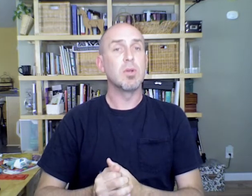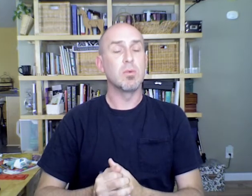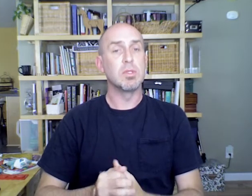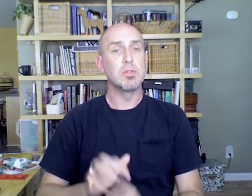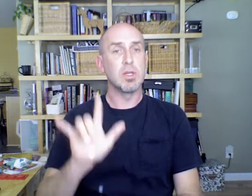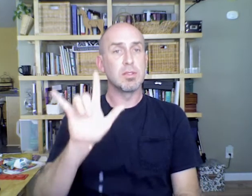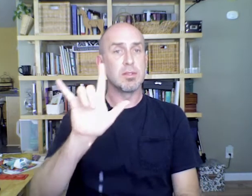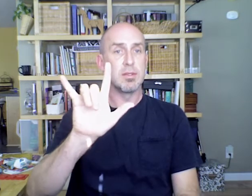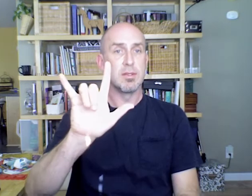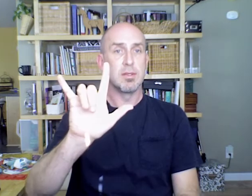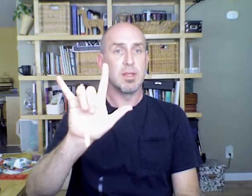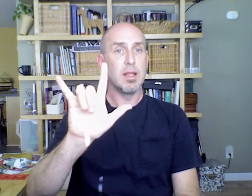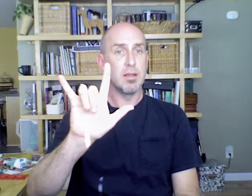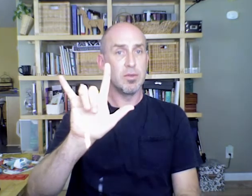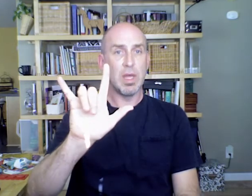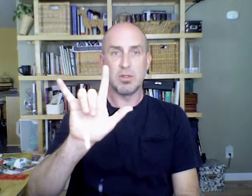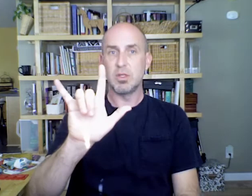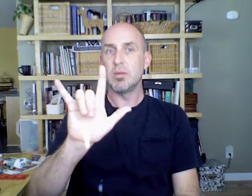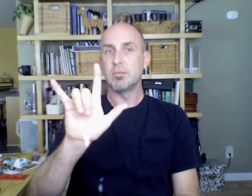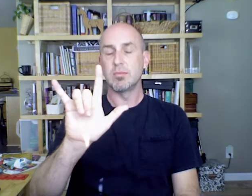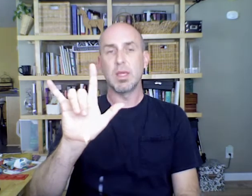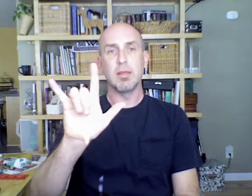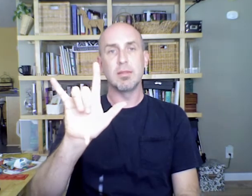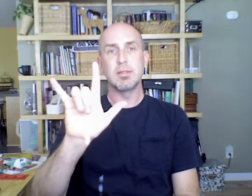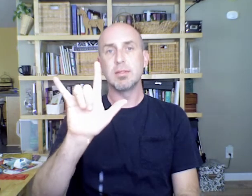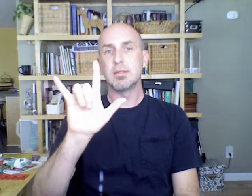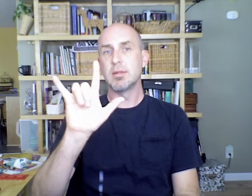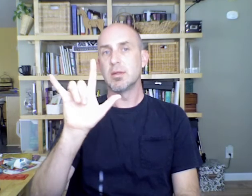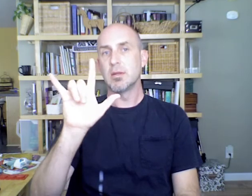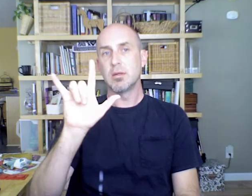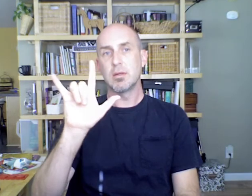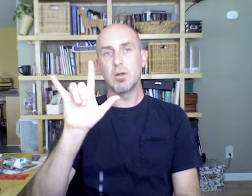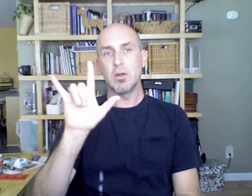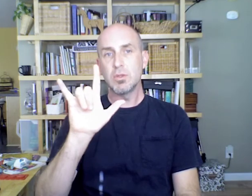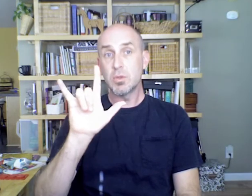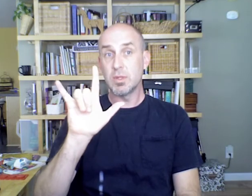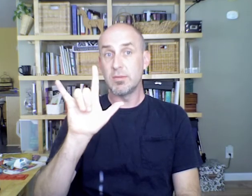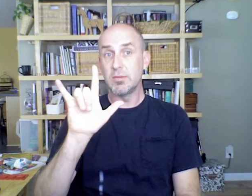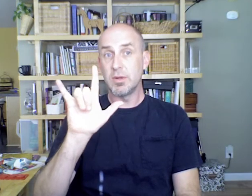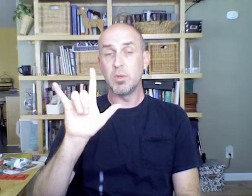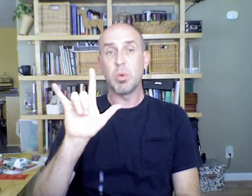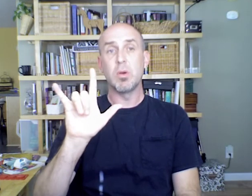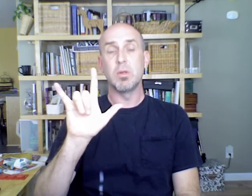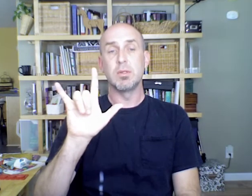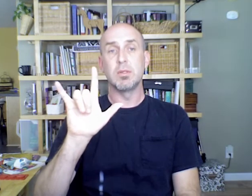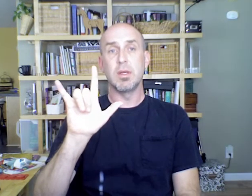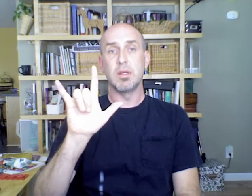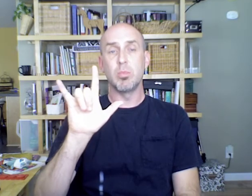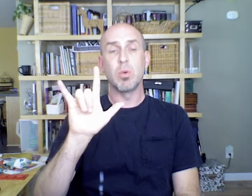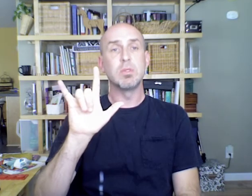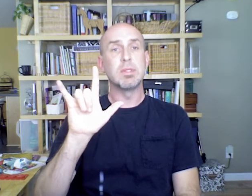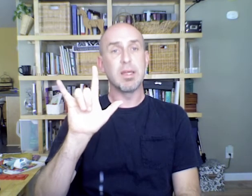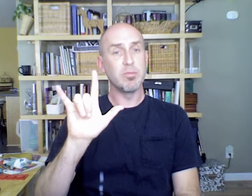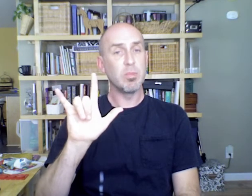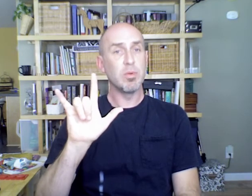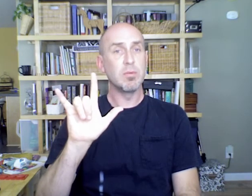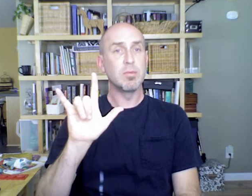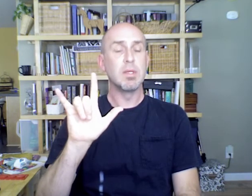is just the I love you handshake. Okay, this is culturally very important to deaf people.